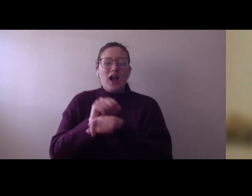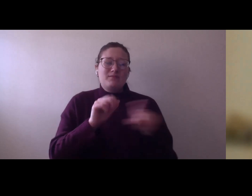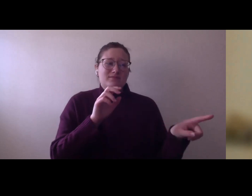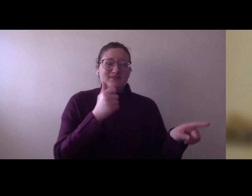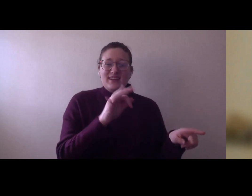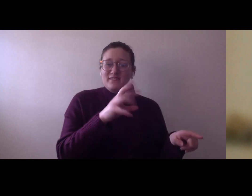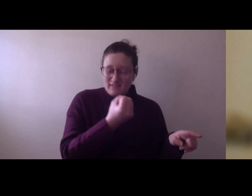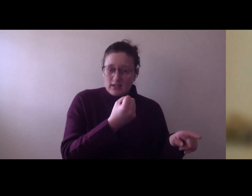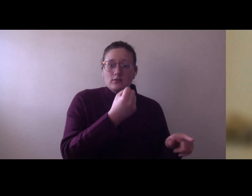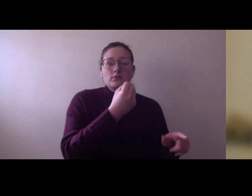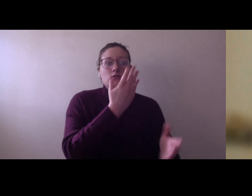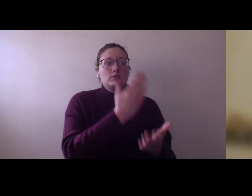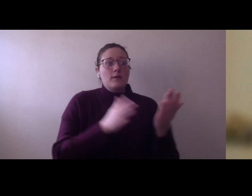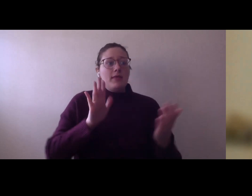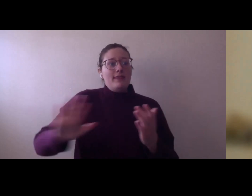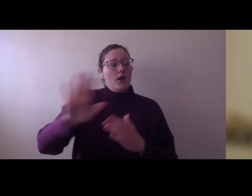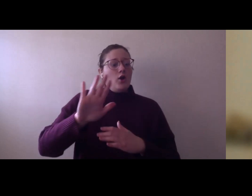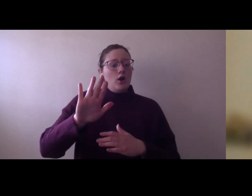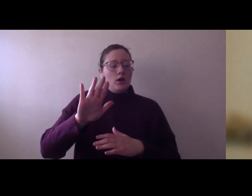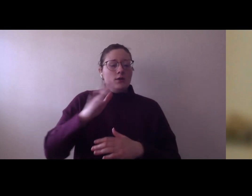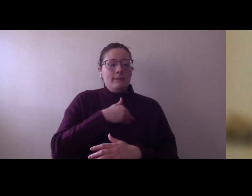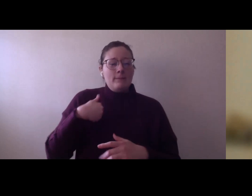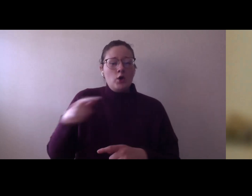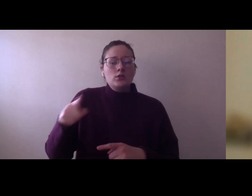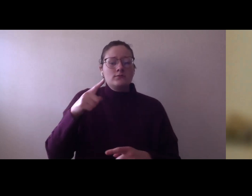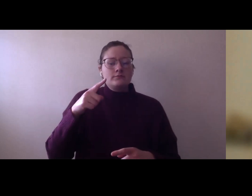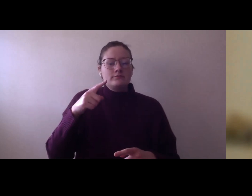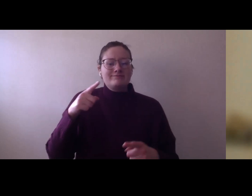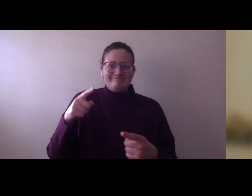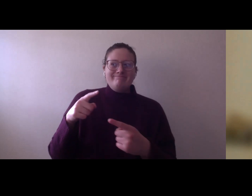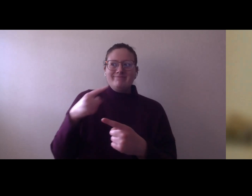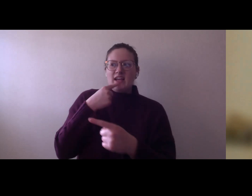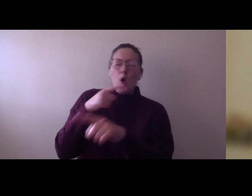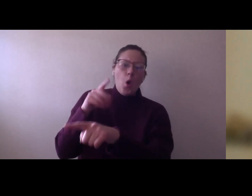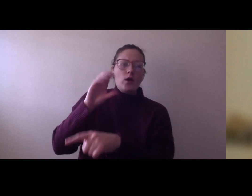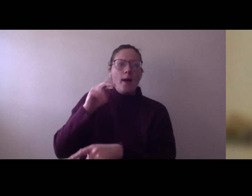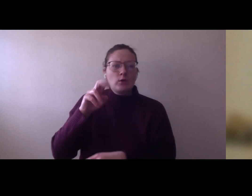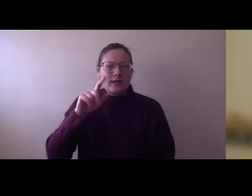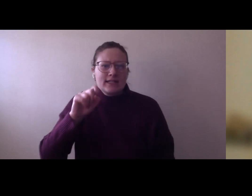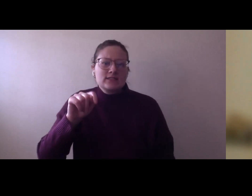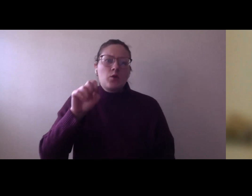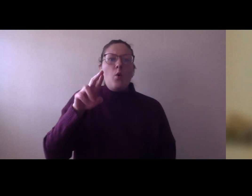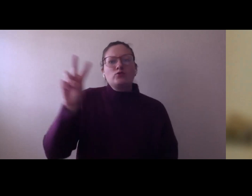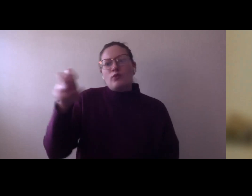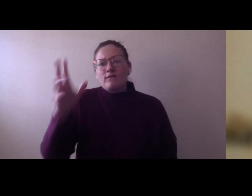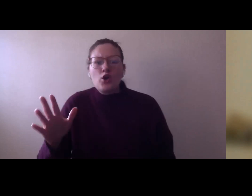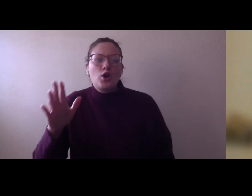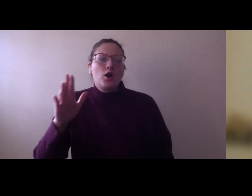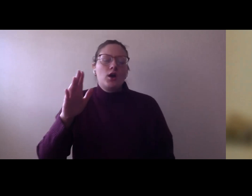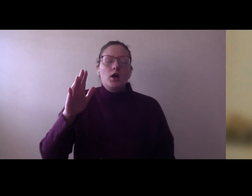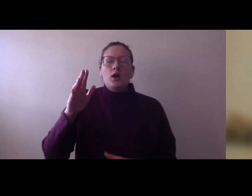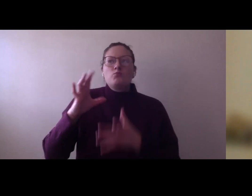when some of its faculty members were accused of being either communists or fellow travelers of